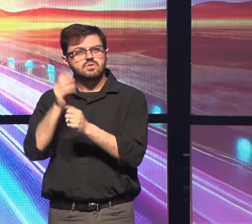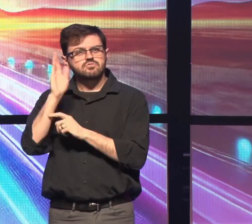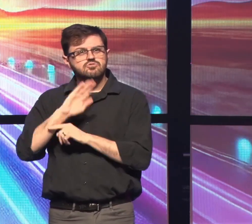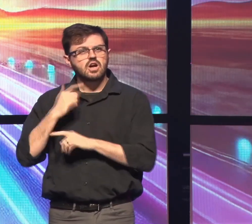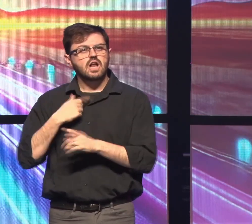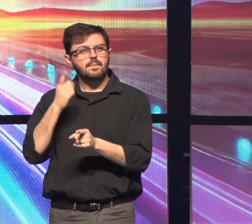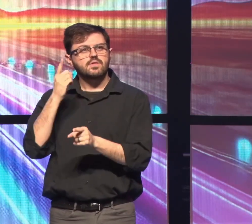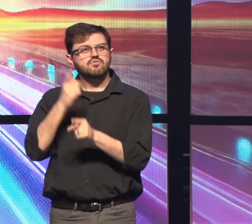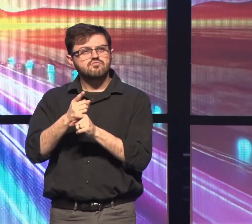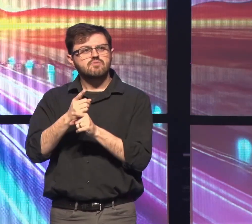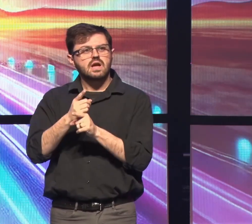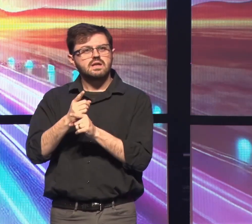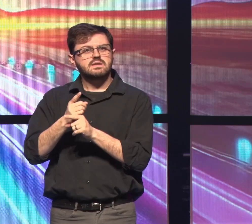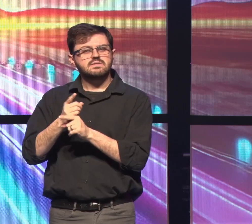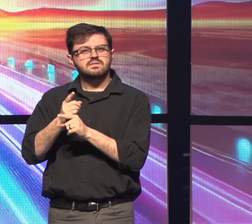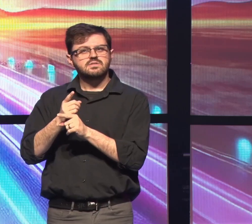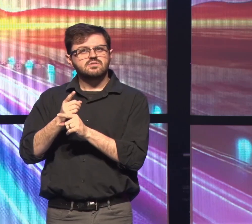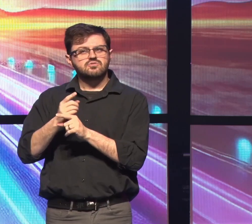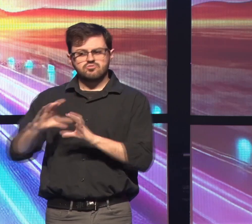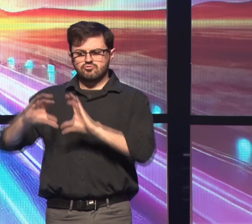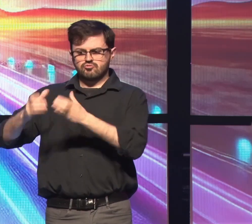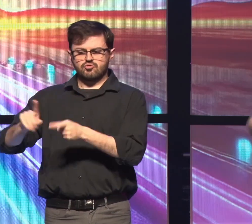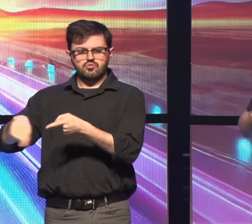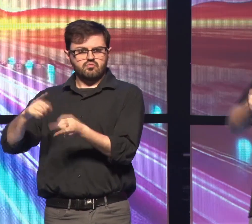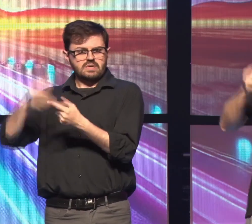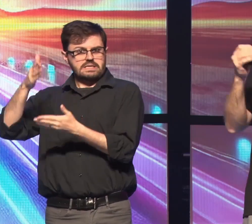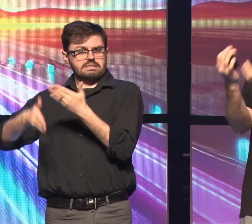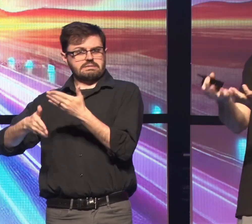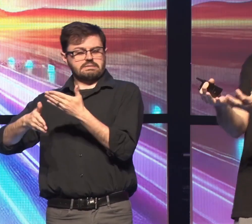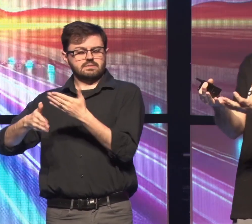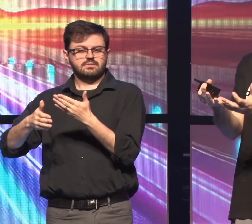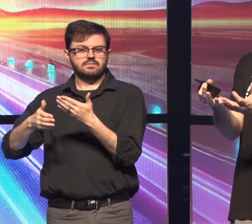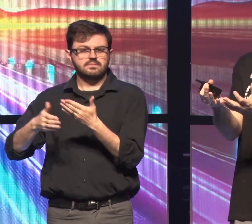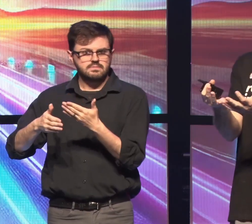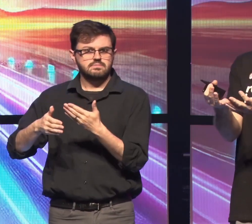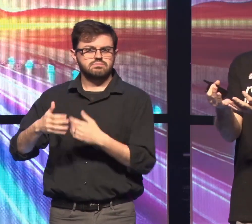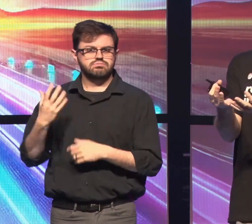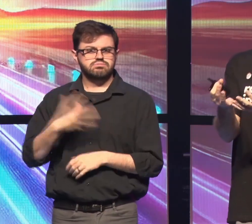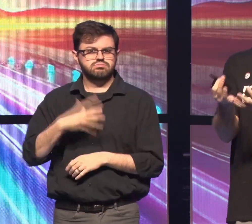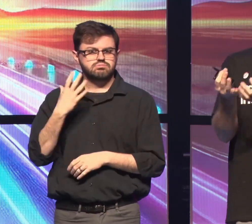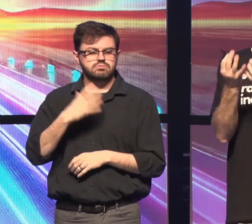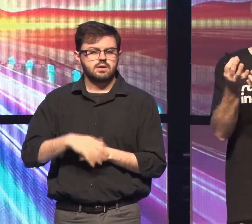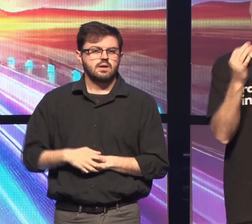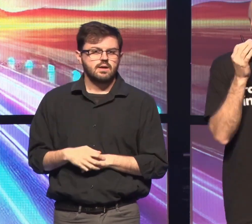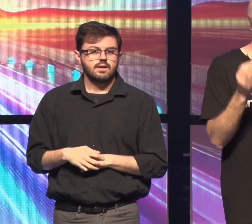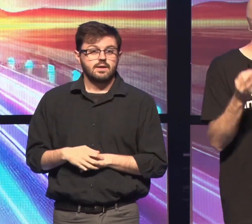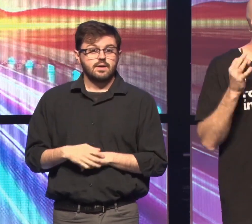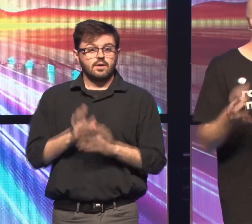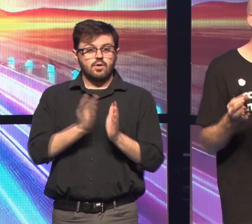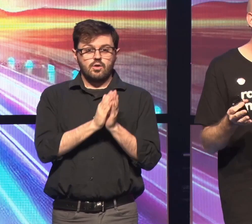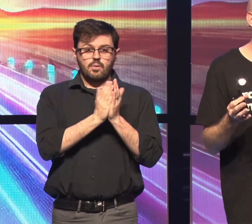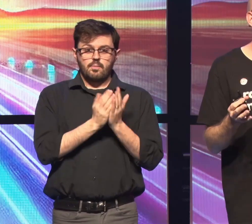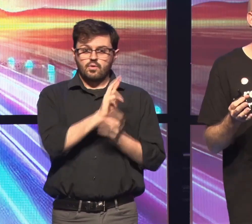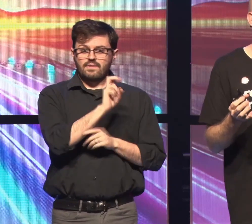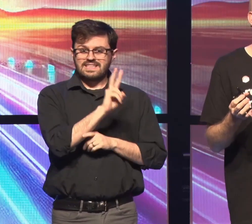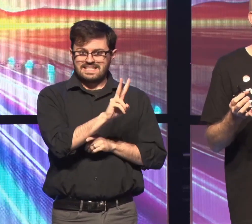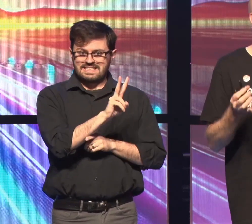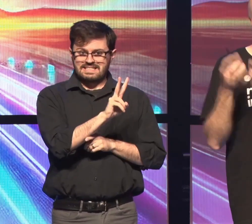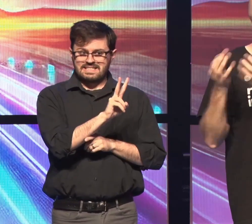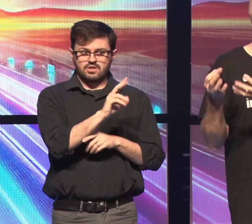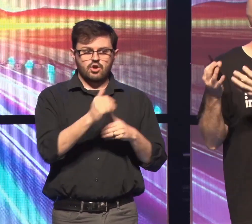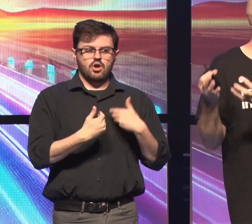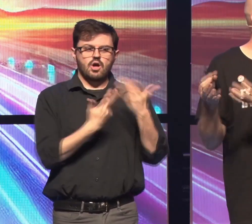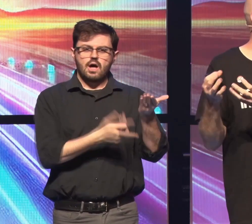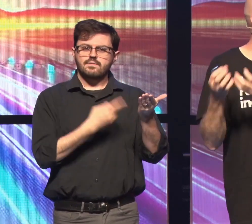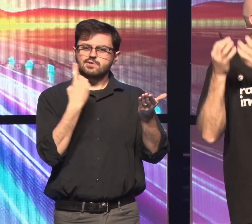that equation, okay? Now, the Revelation gives us one opinion to